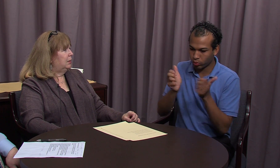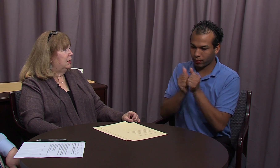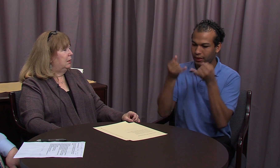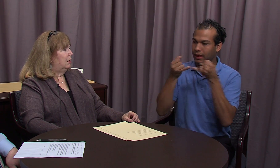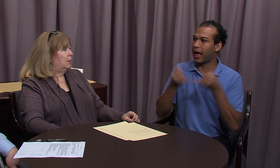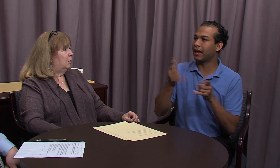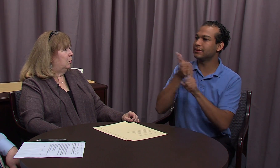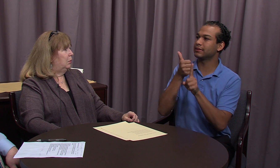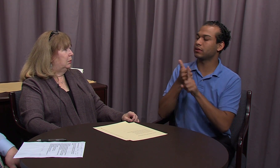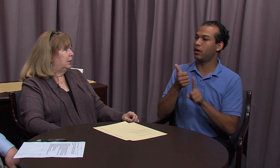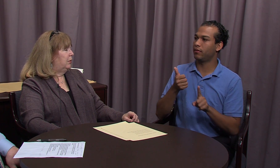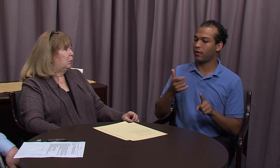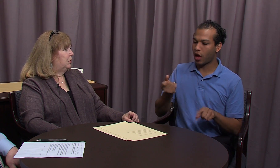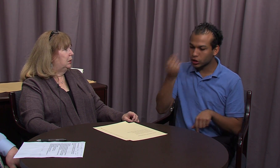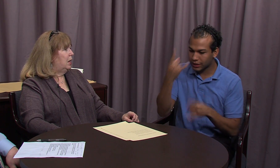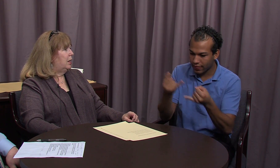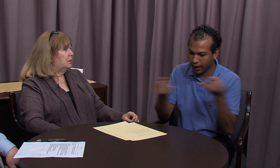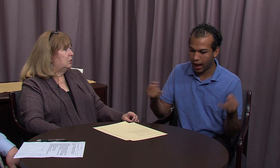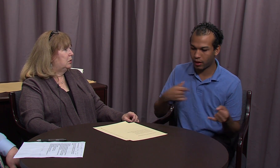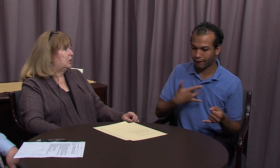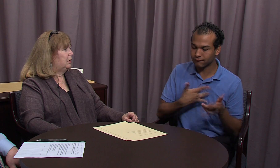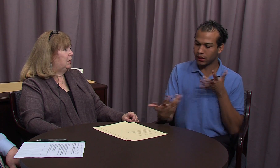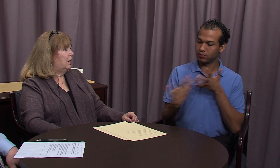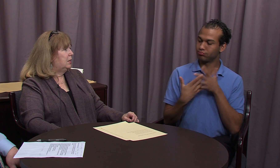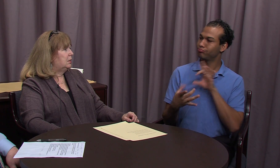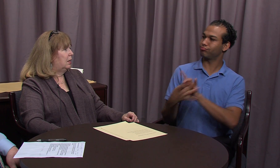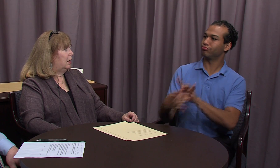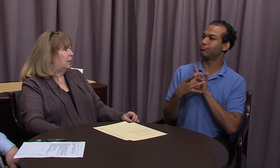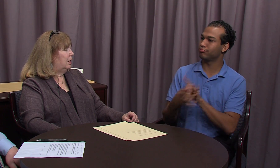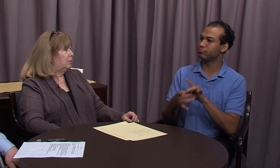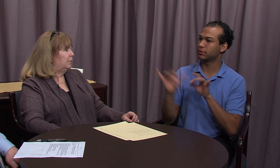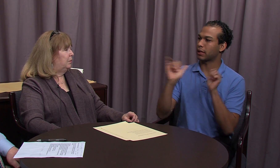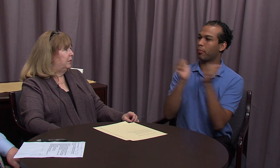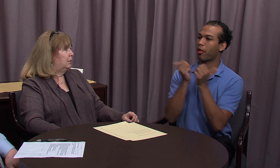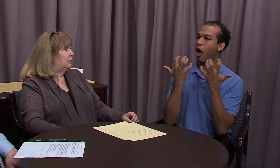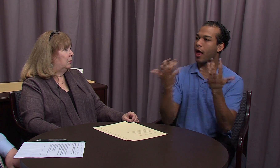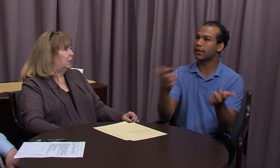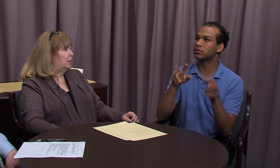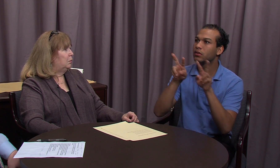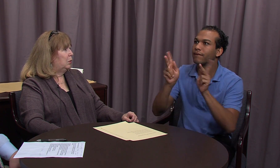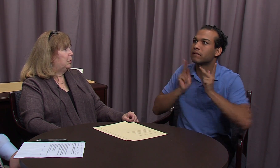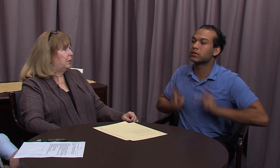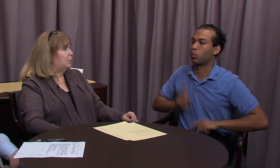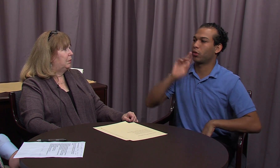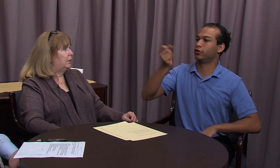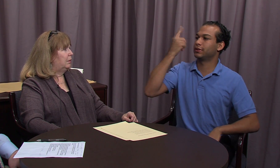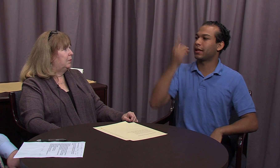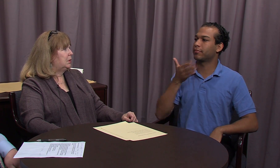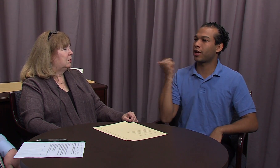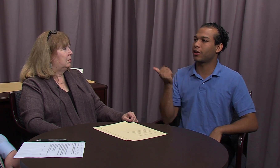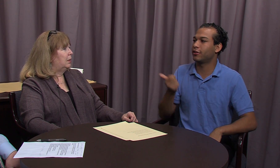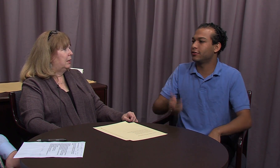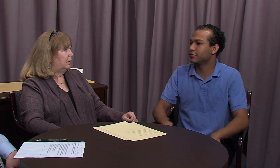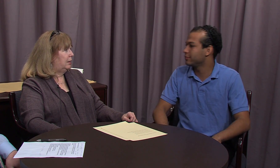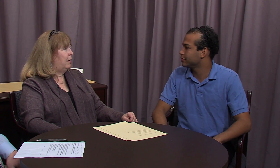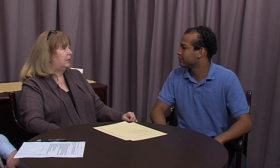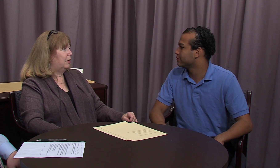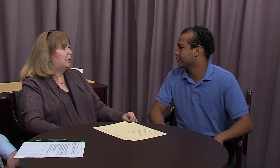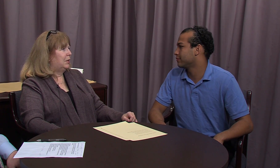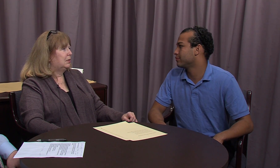Physicality together with the lines. You understand the lines, and I feel in one with them. I think the physicality of it makes it